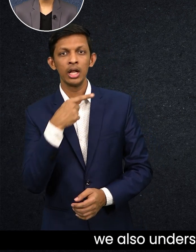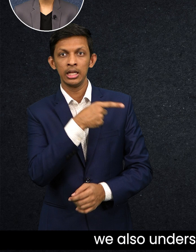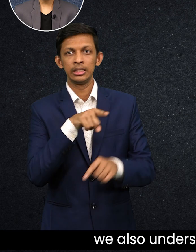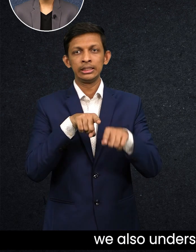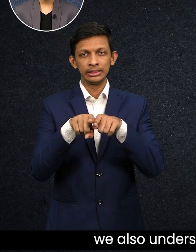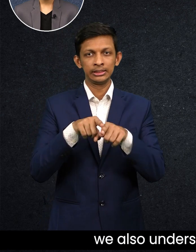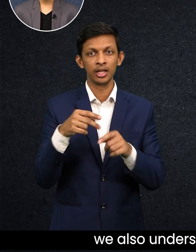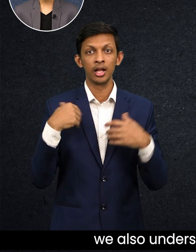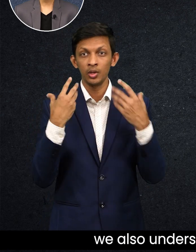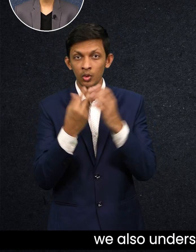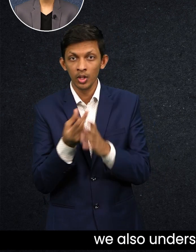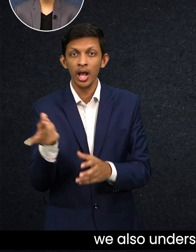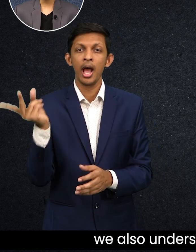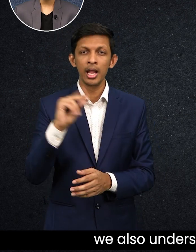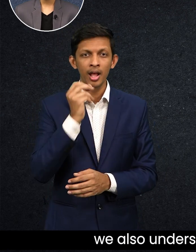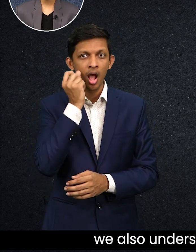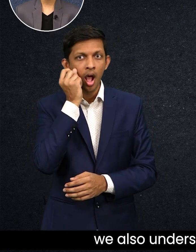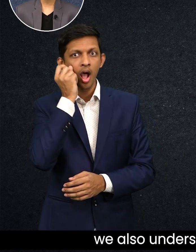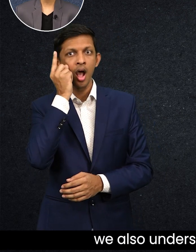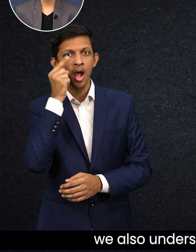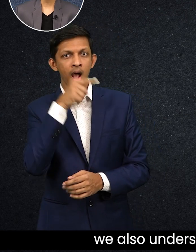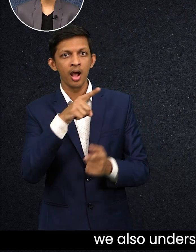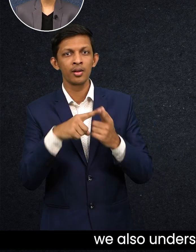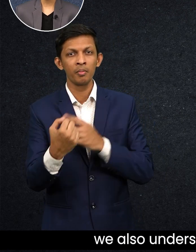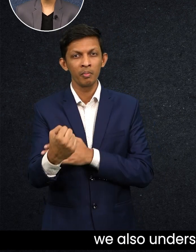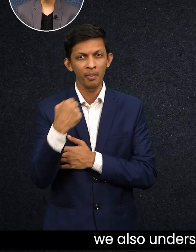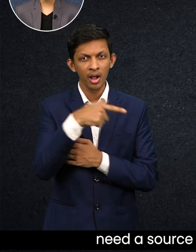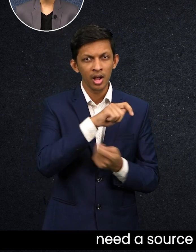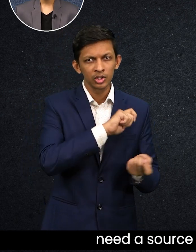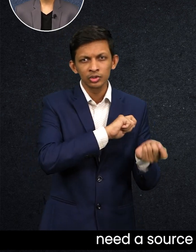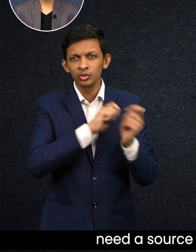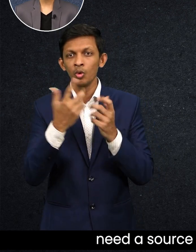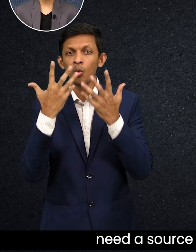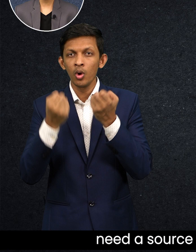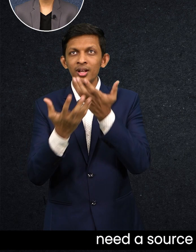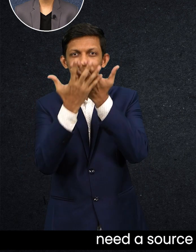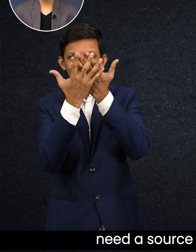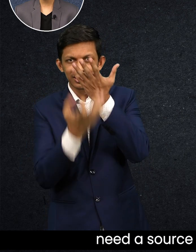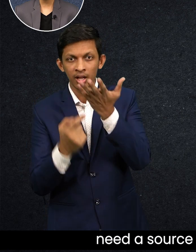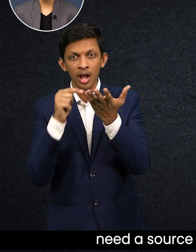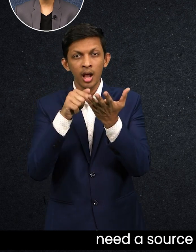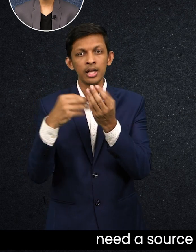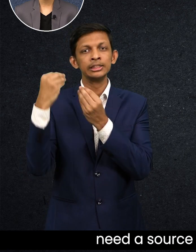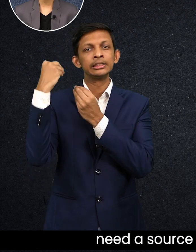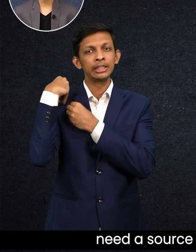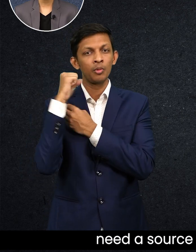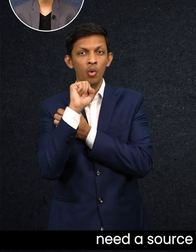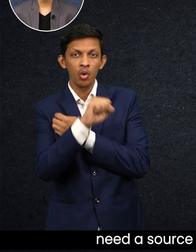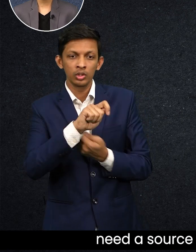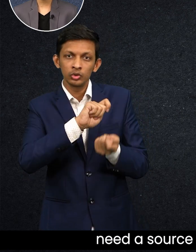From this example, we also understand that the energy transformation need a source responsible for